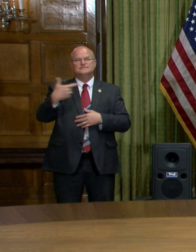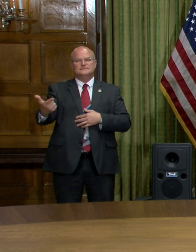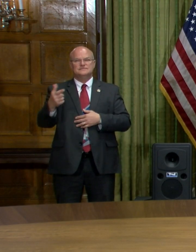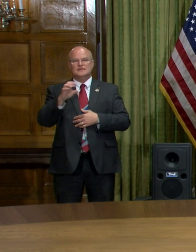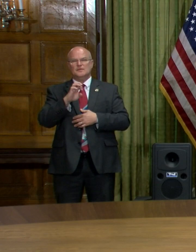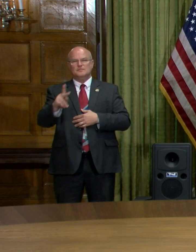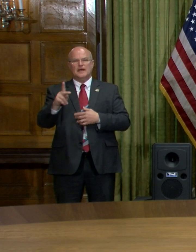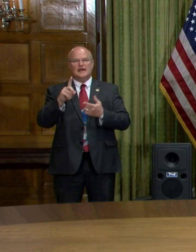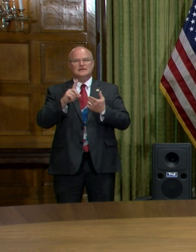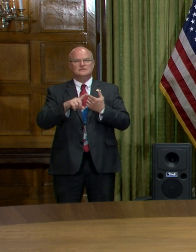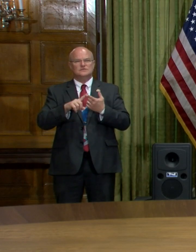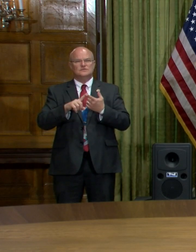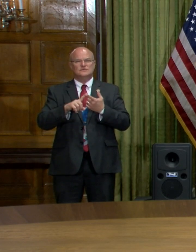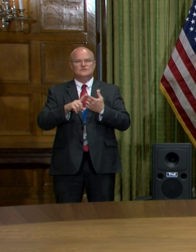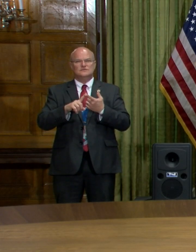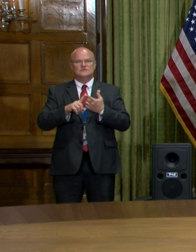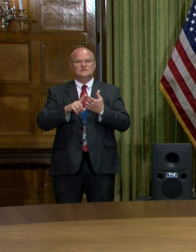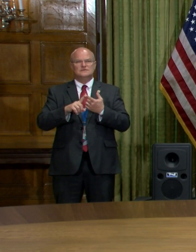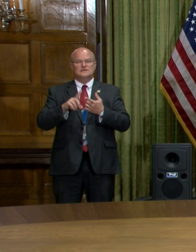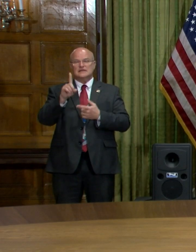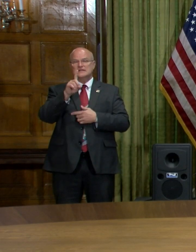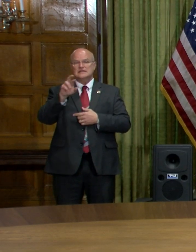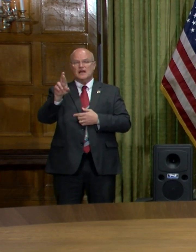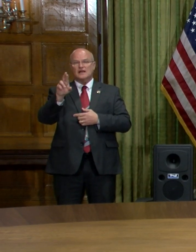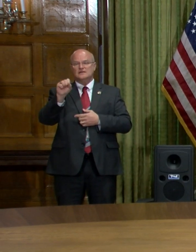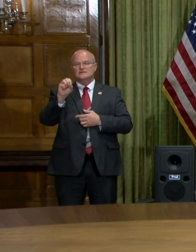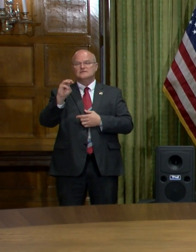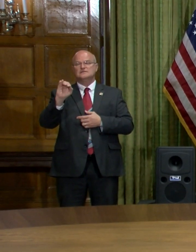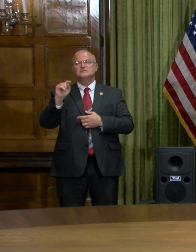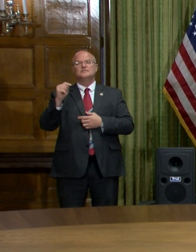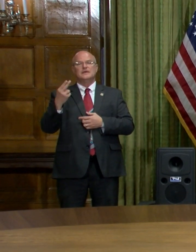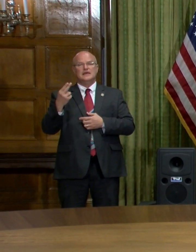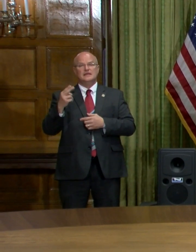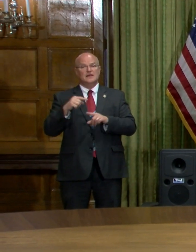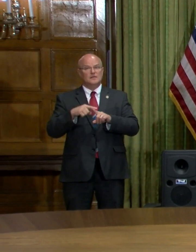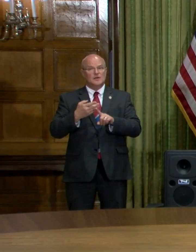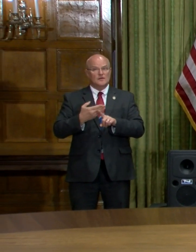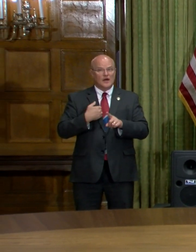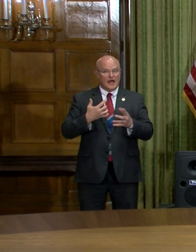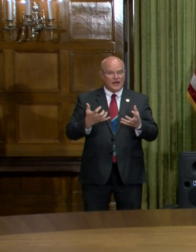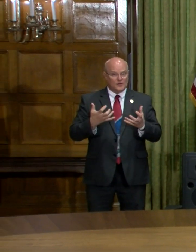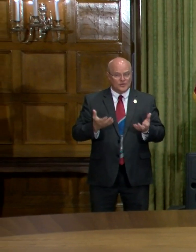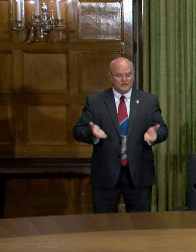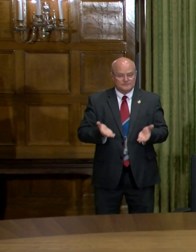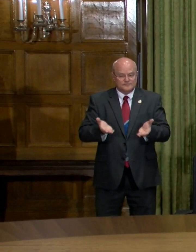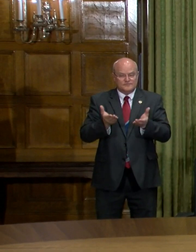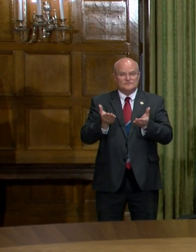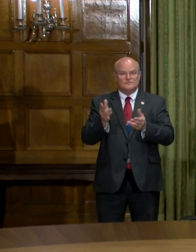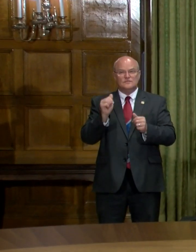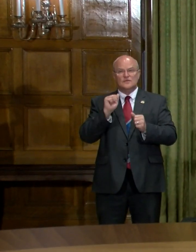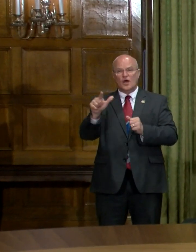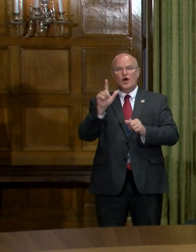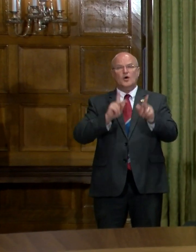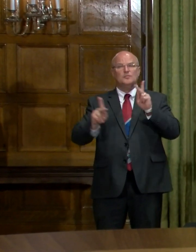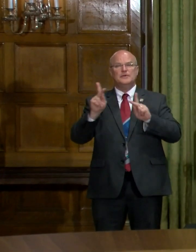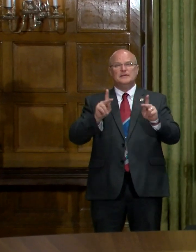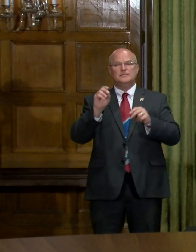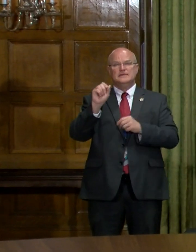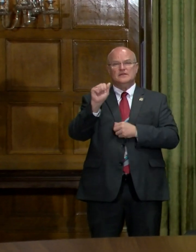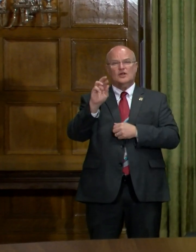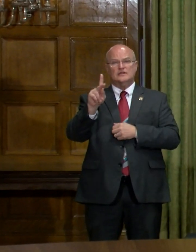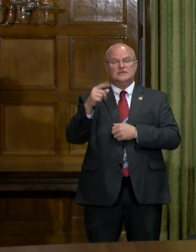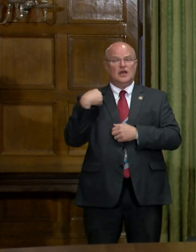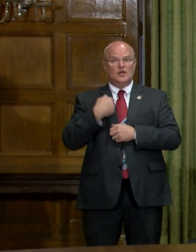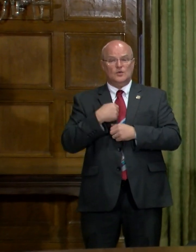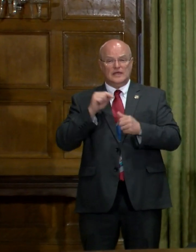back over to Dr. Smith. But before I do, I just want to urge all Arkansans as we